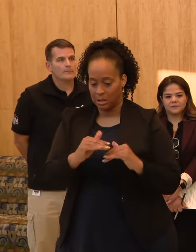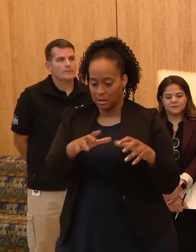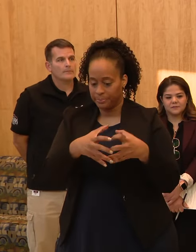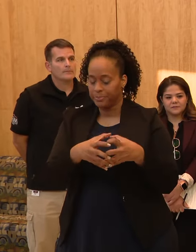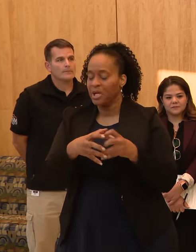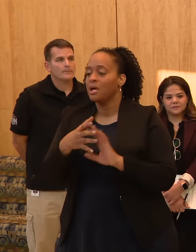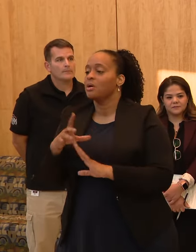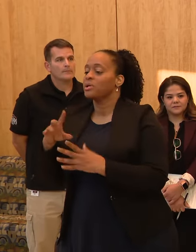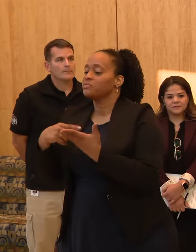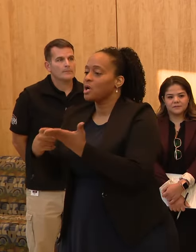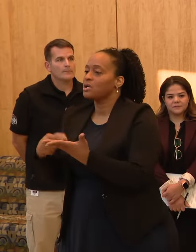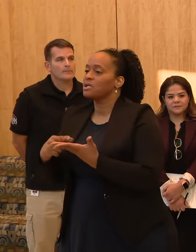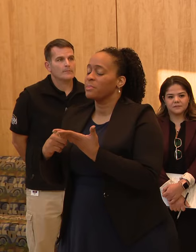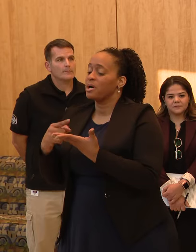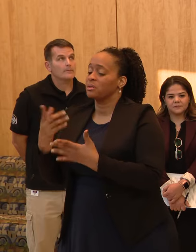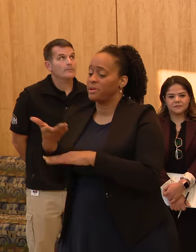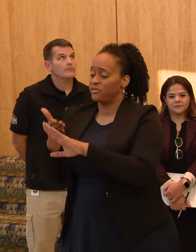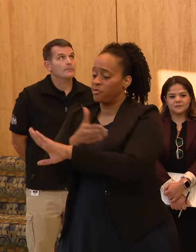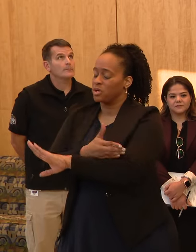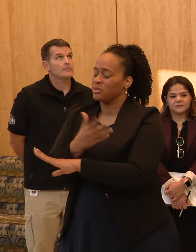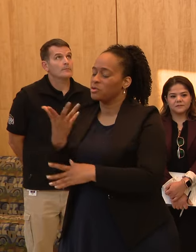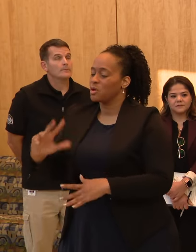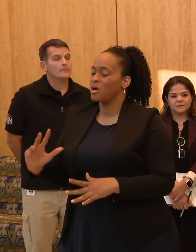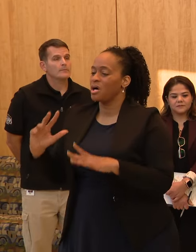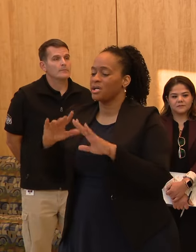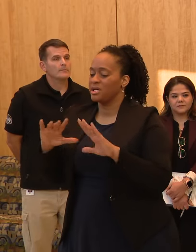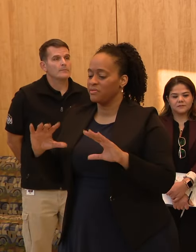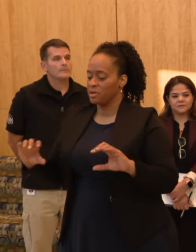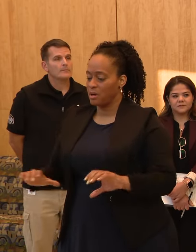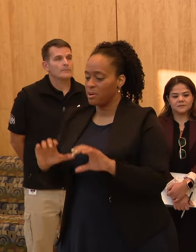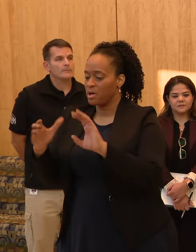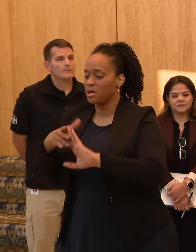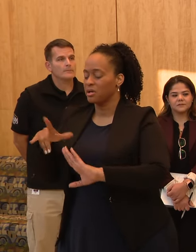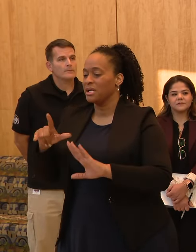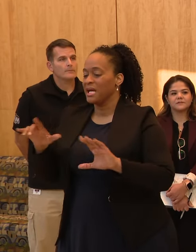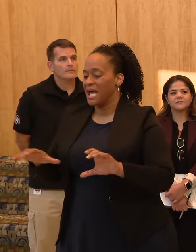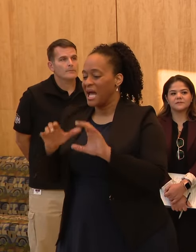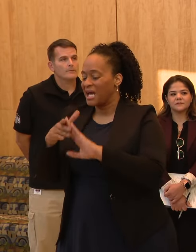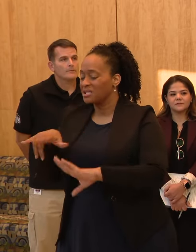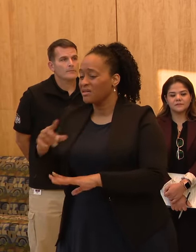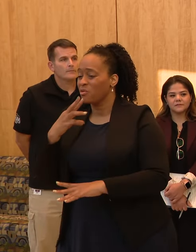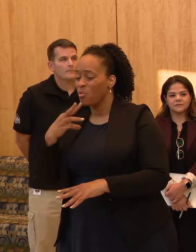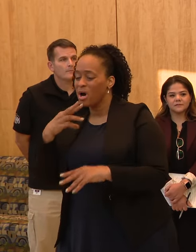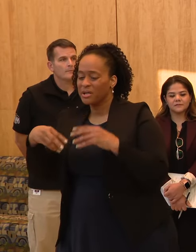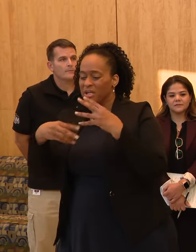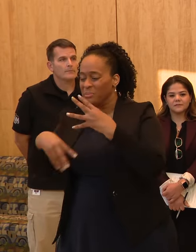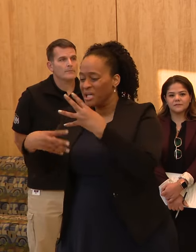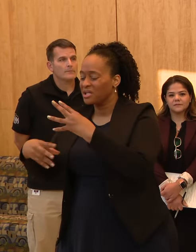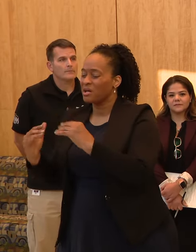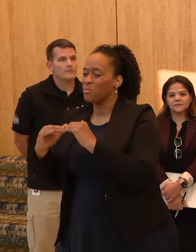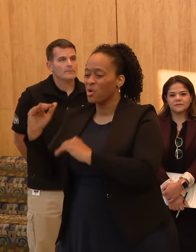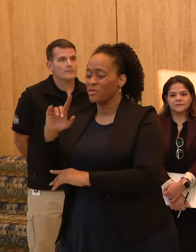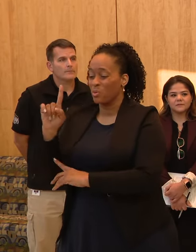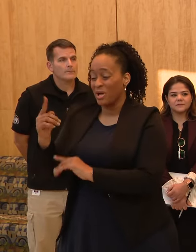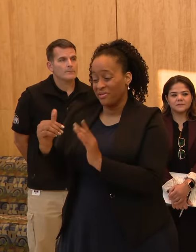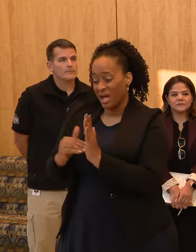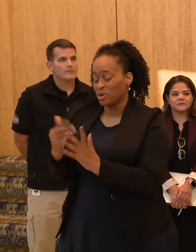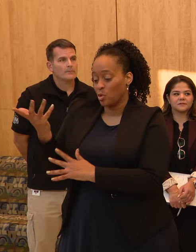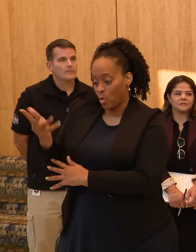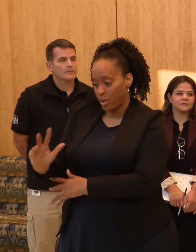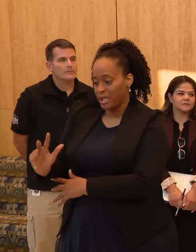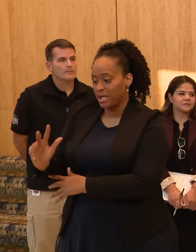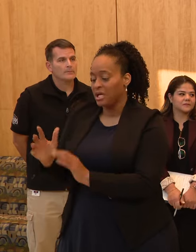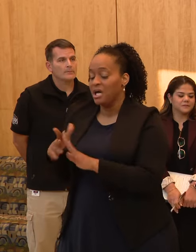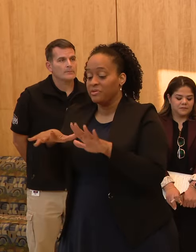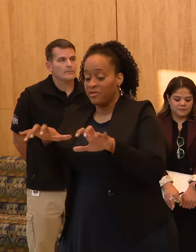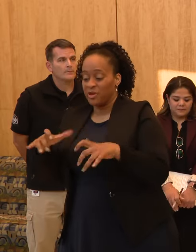before. There's already a significant number of active water main leaks across the city, more than 1,000 of those. What does a